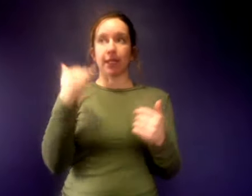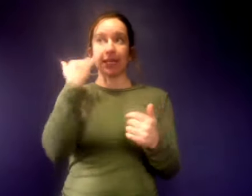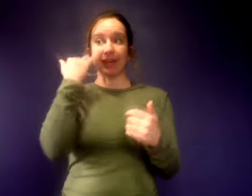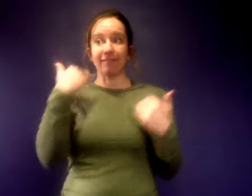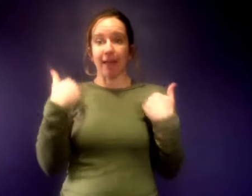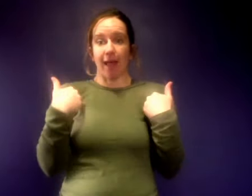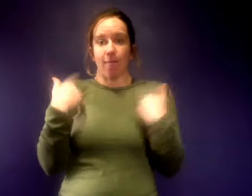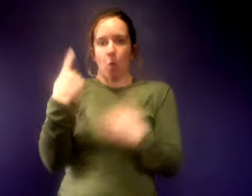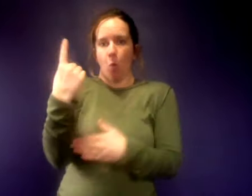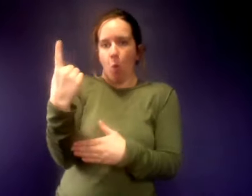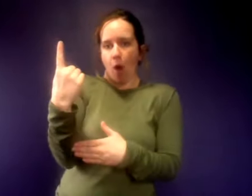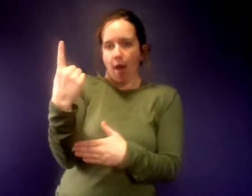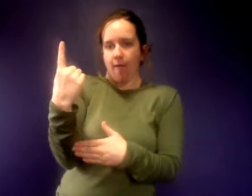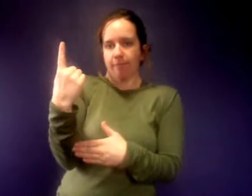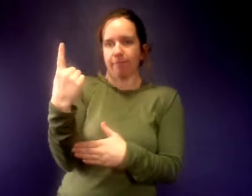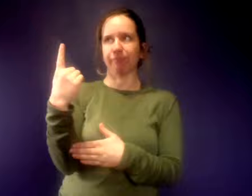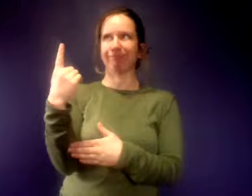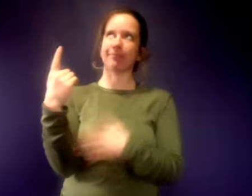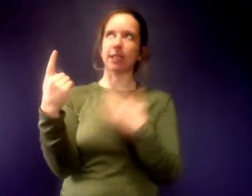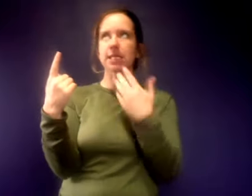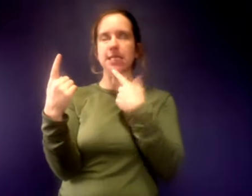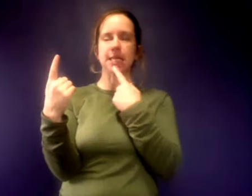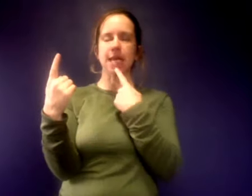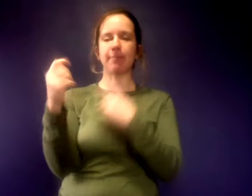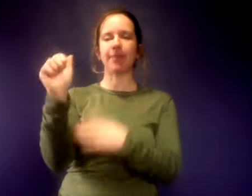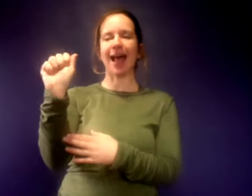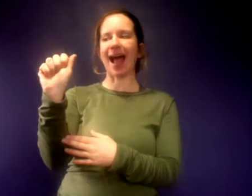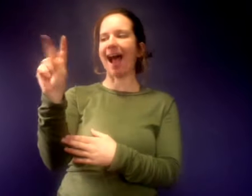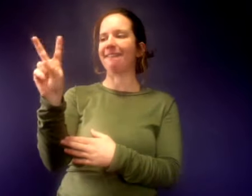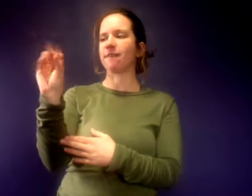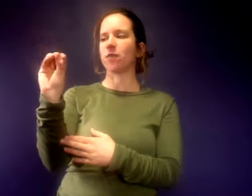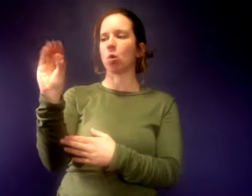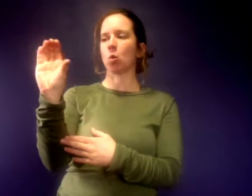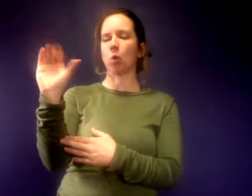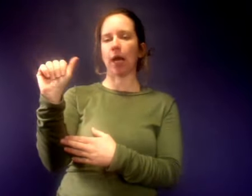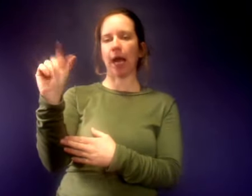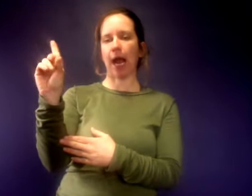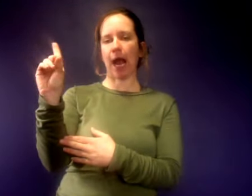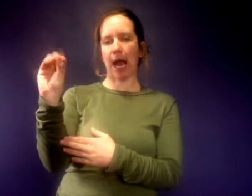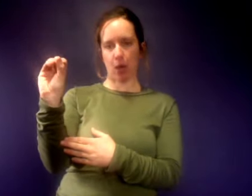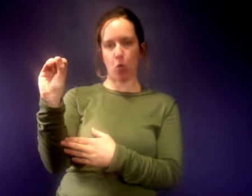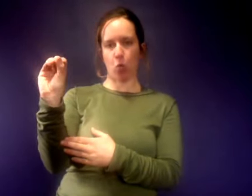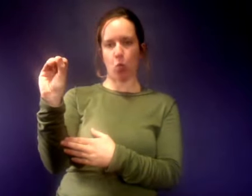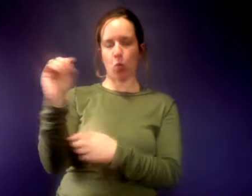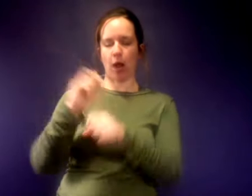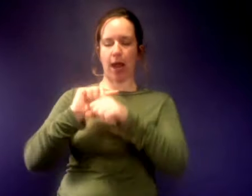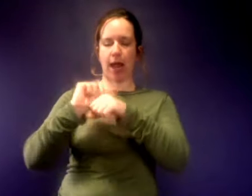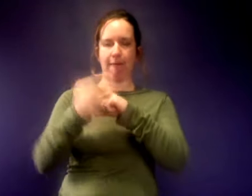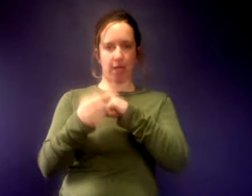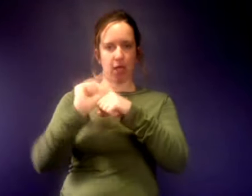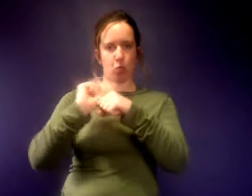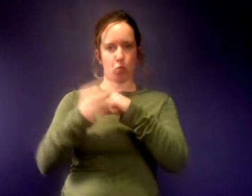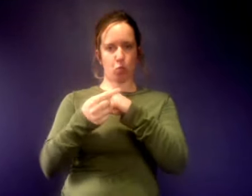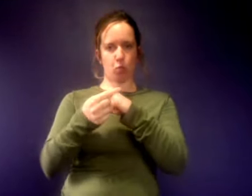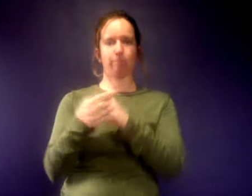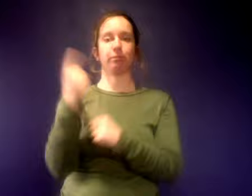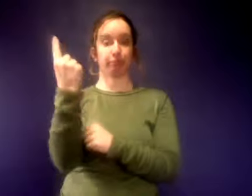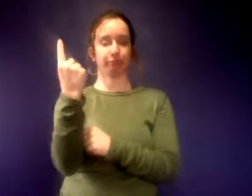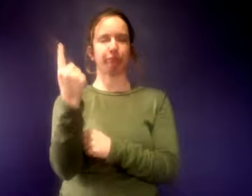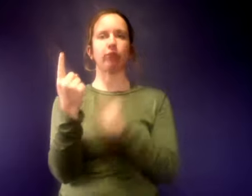avocado. If I have one avocado, and then you were to give me another avocado, how many avocados do